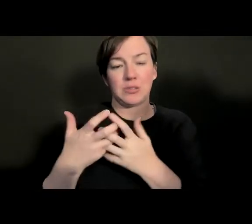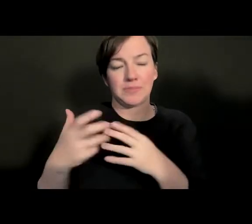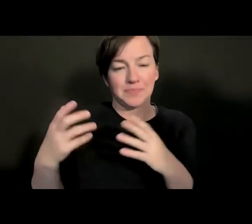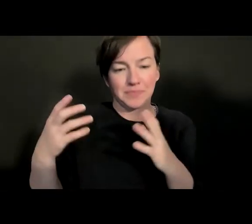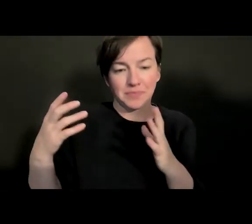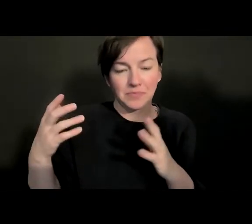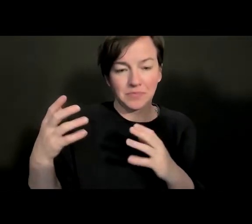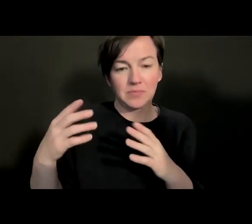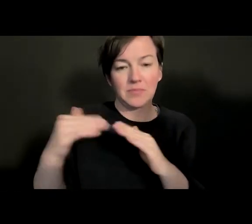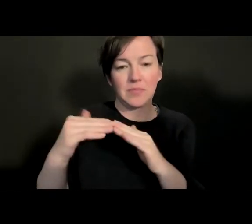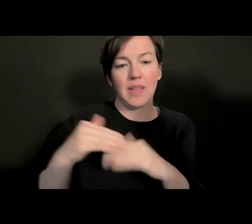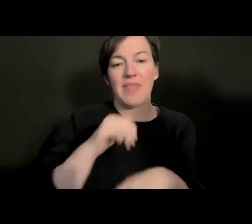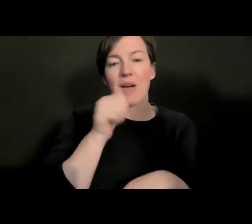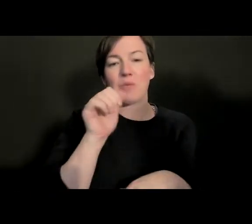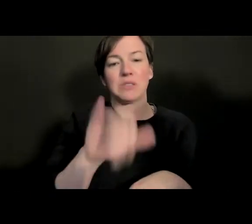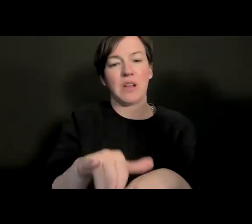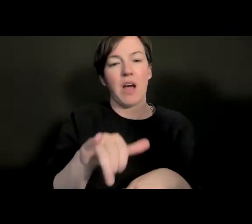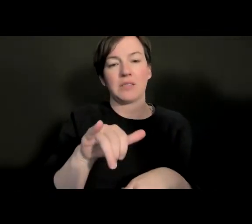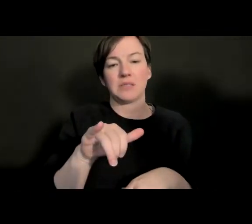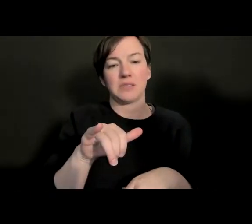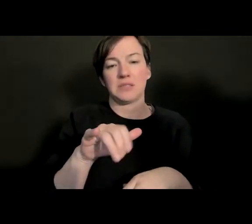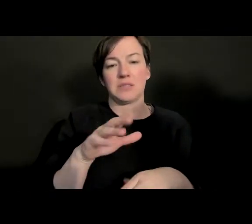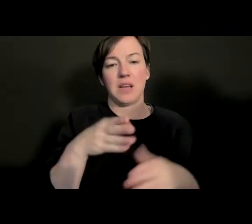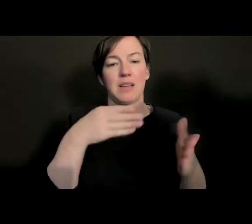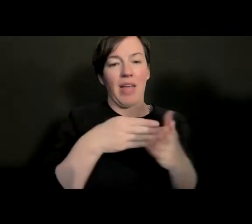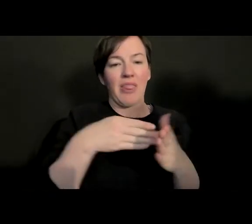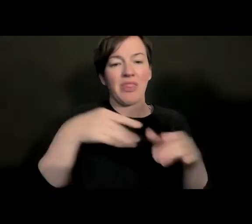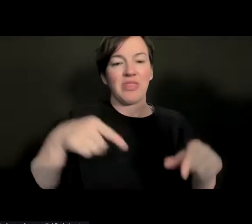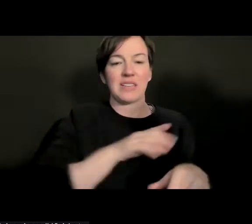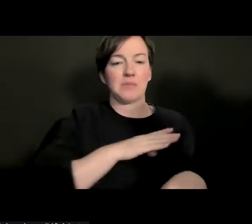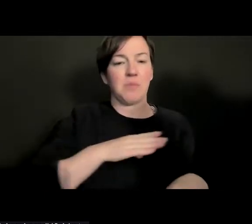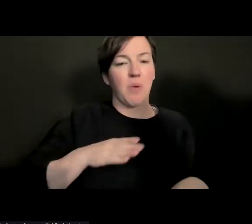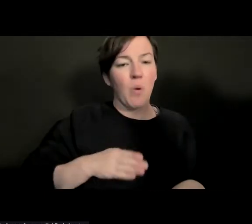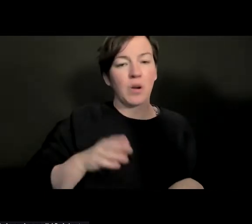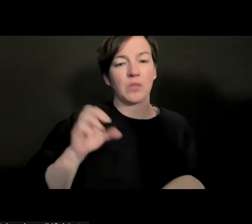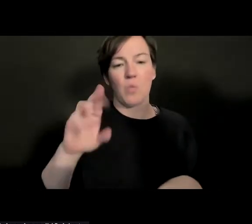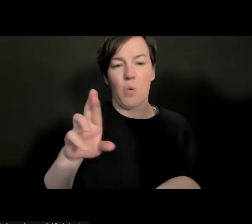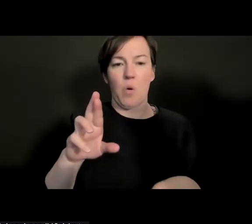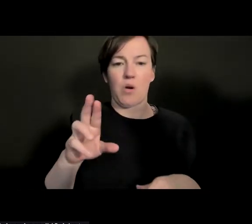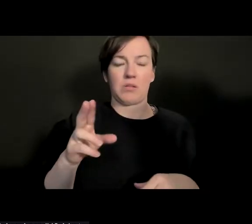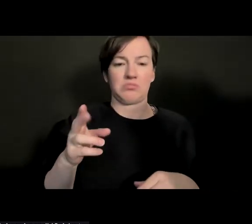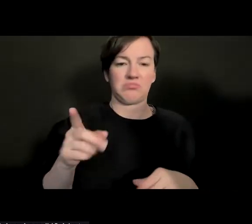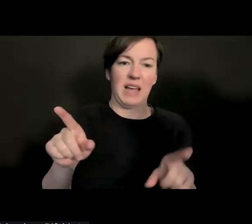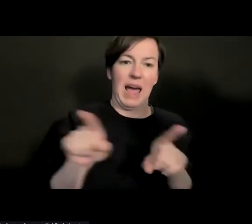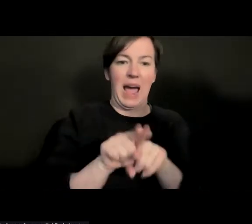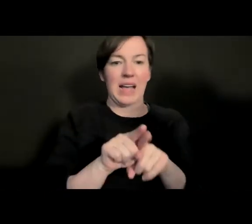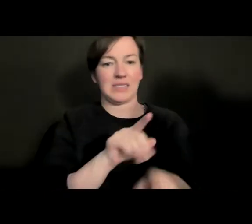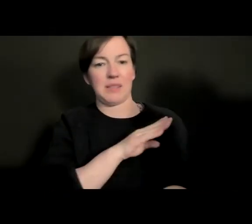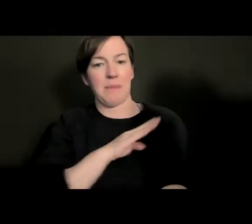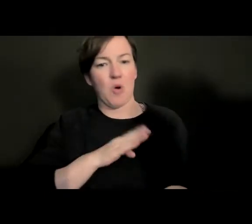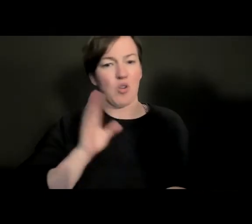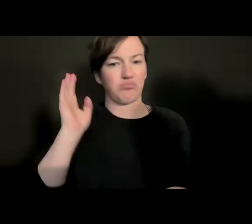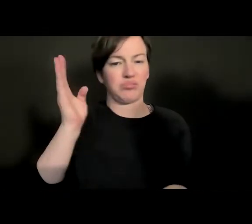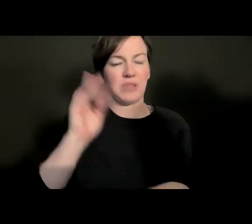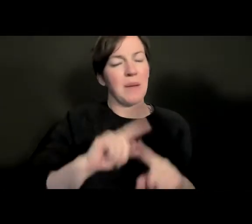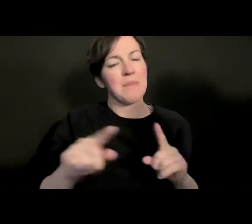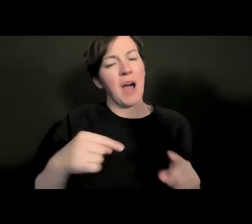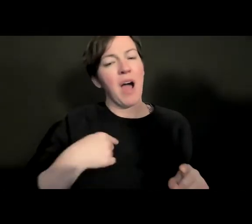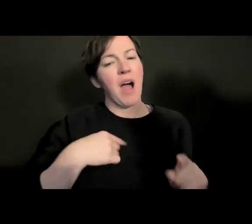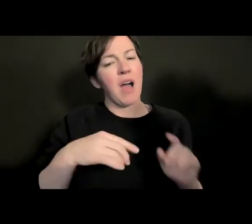this board, nor did I claim to speak for the district as a whole. I identified myself as a trustee to